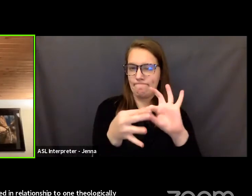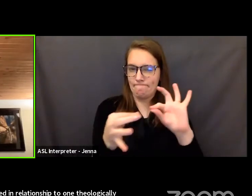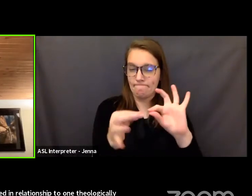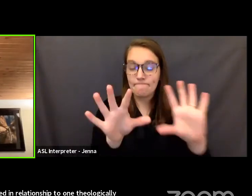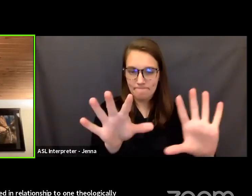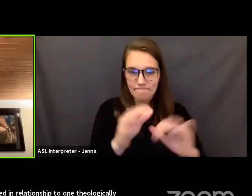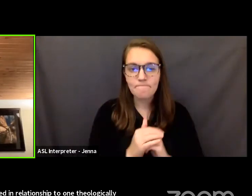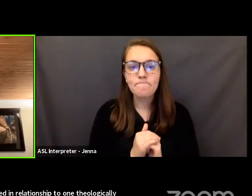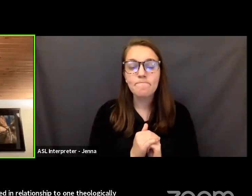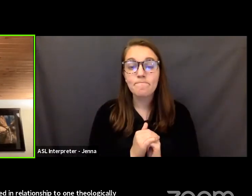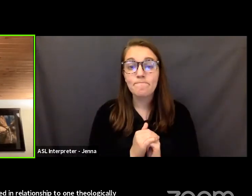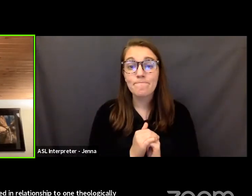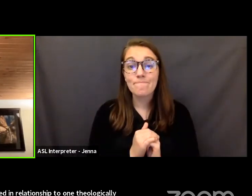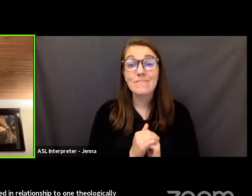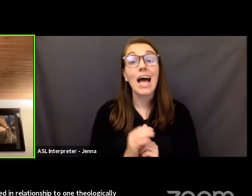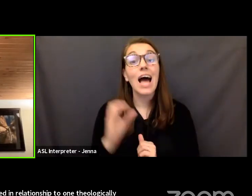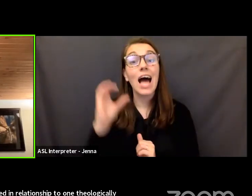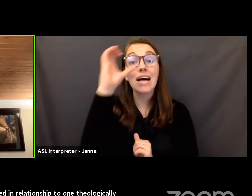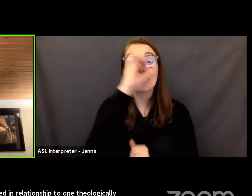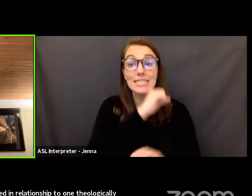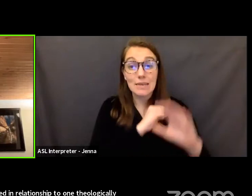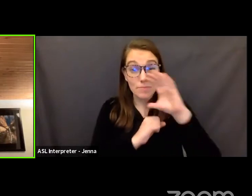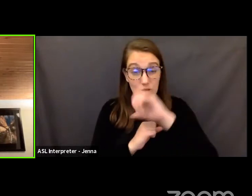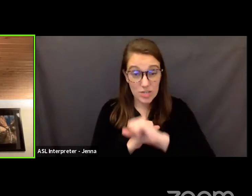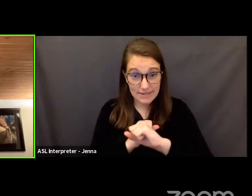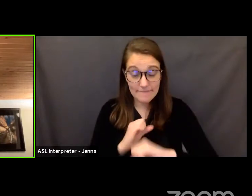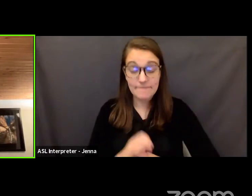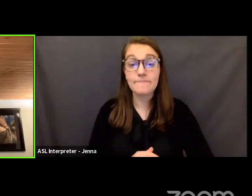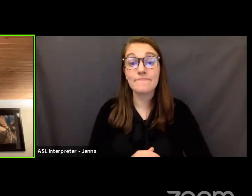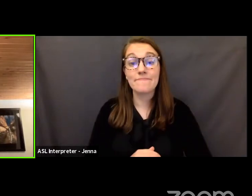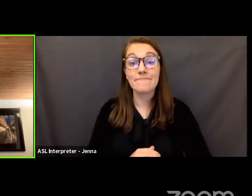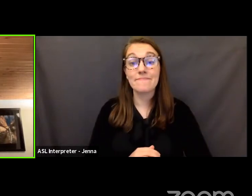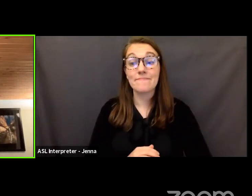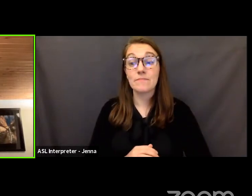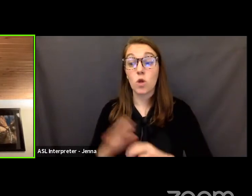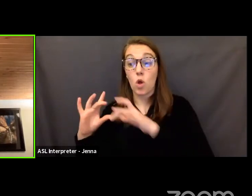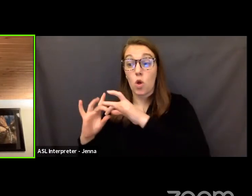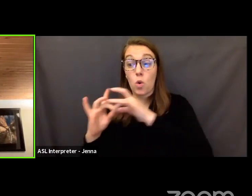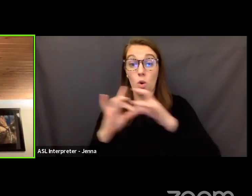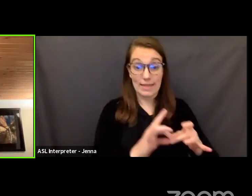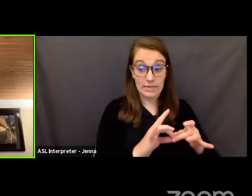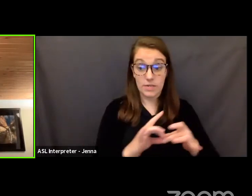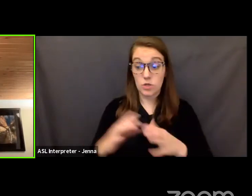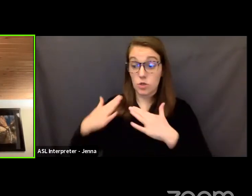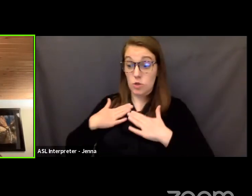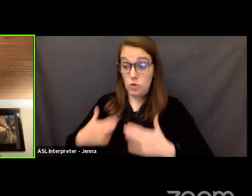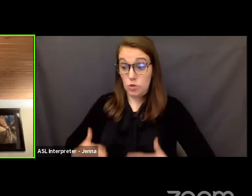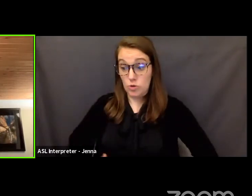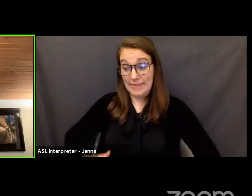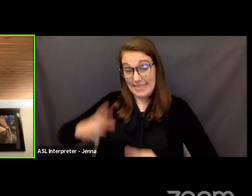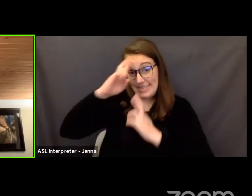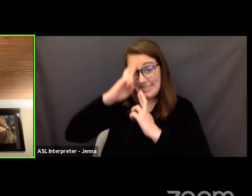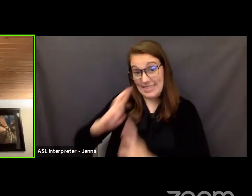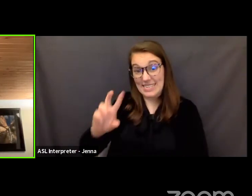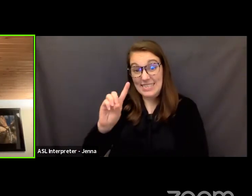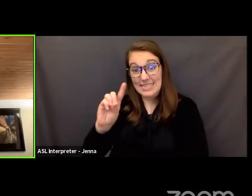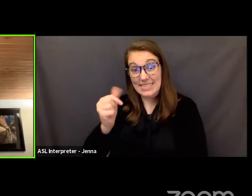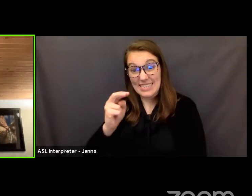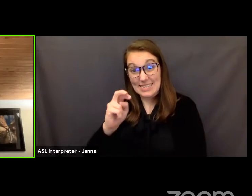Specifically, the presumption that posits a direct correlation between human dignity and the use of